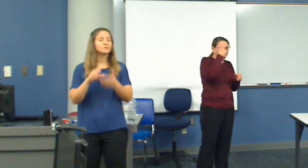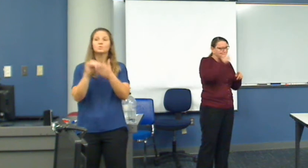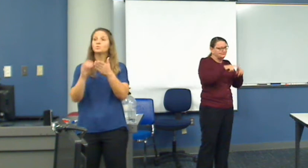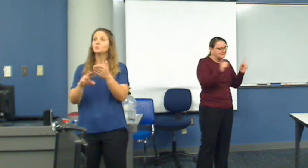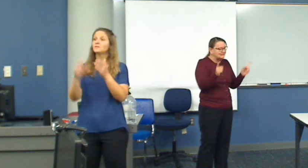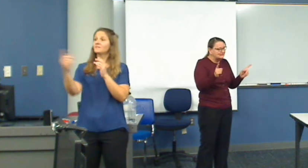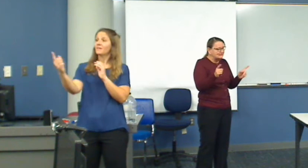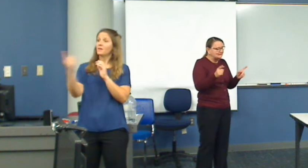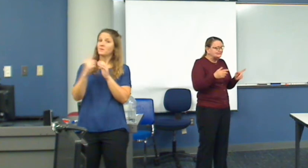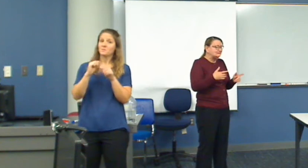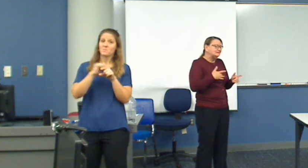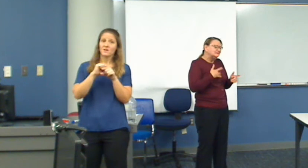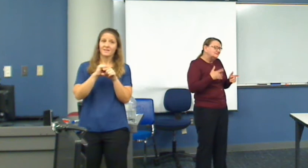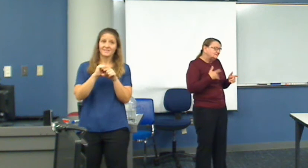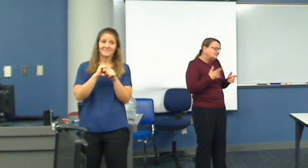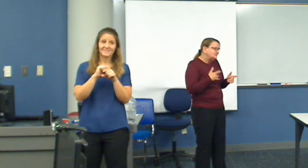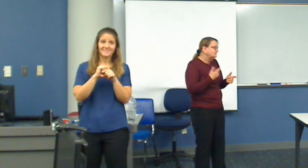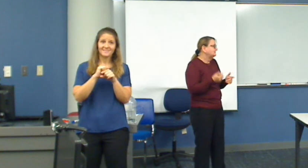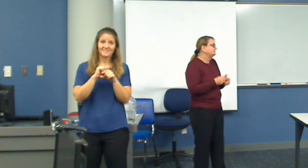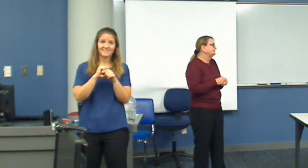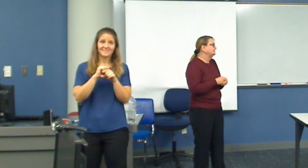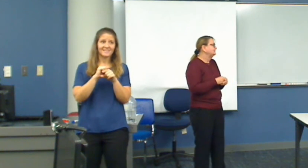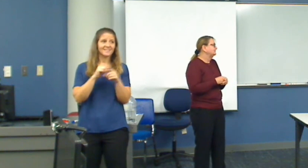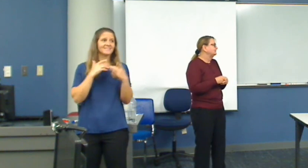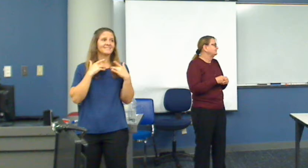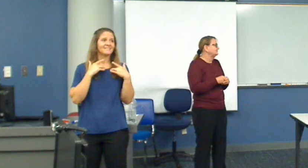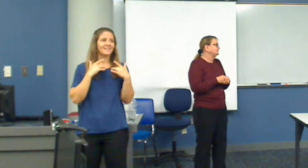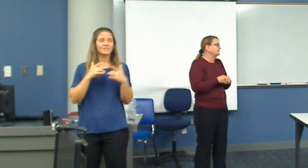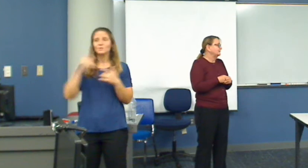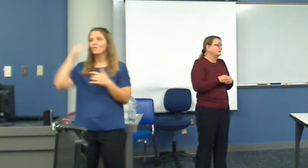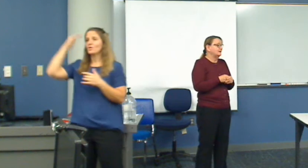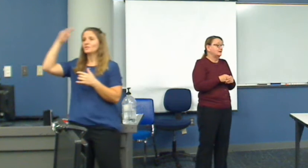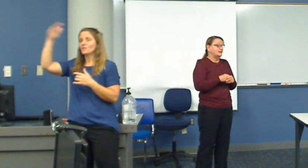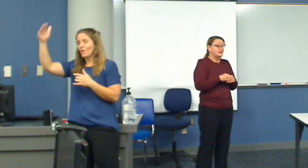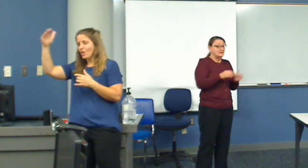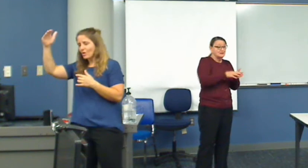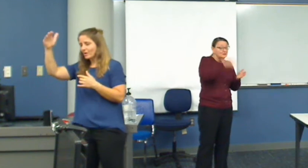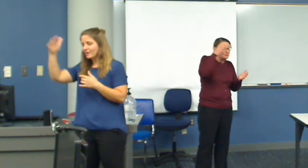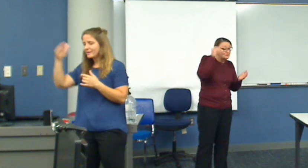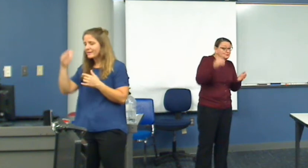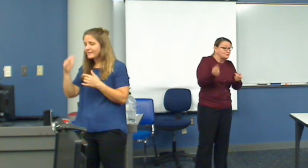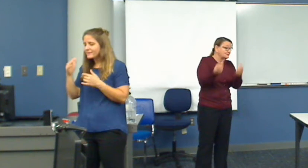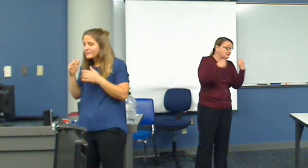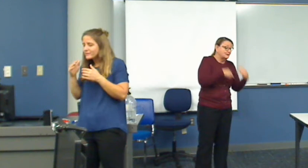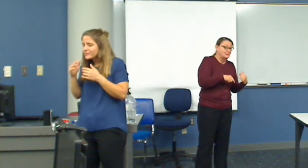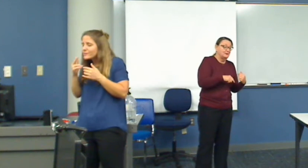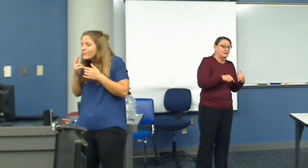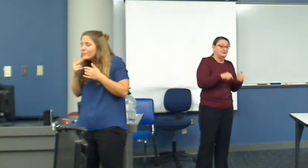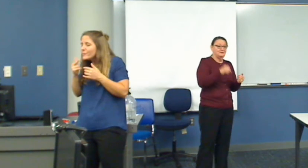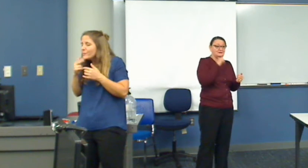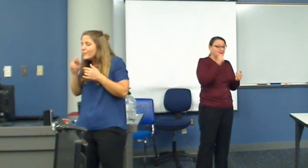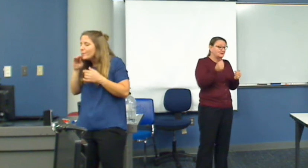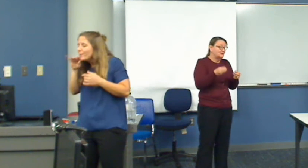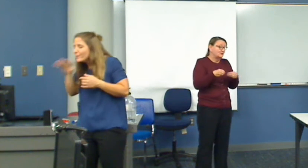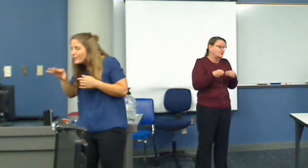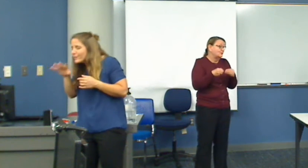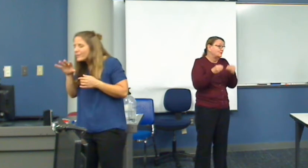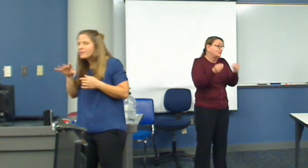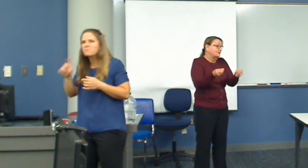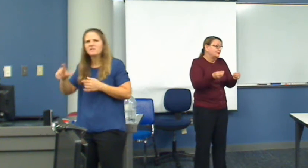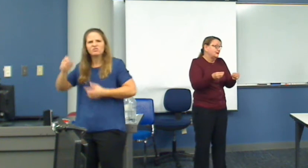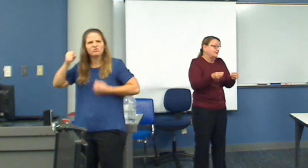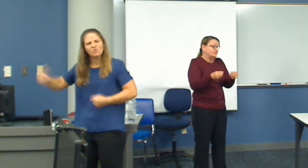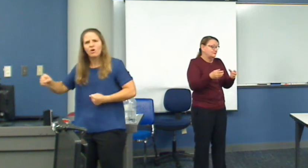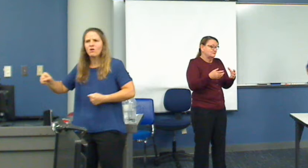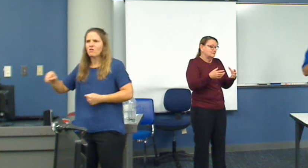in is when they give the breaths at first, they don't give a hard enough breaths for the adults. Okay. They come in and they just kind of gently